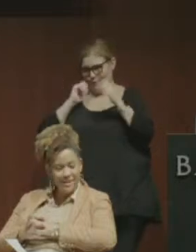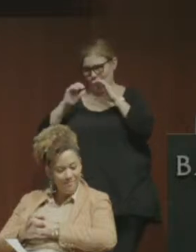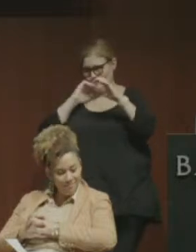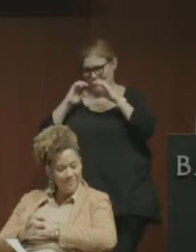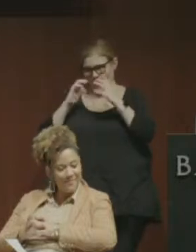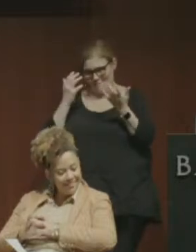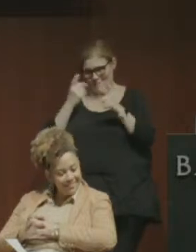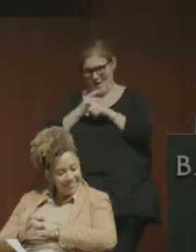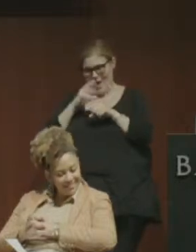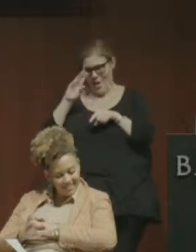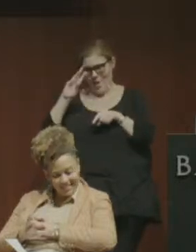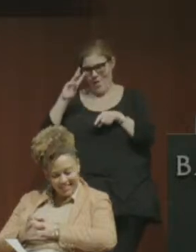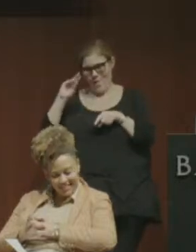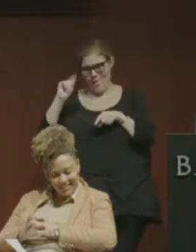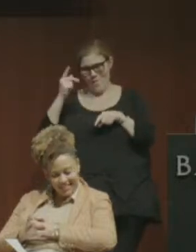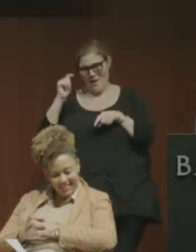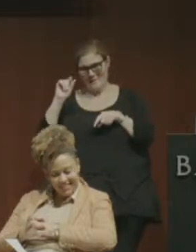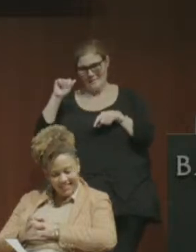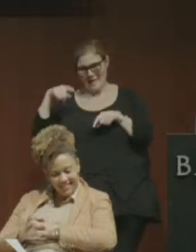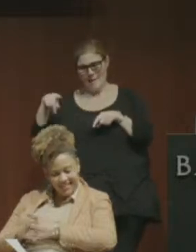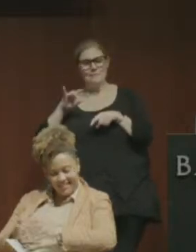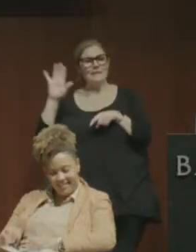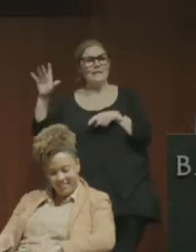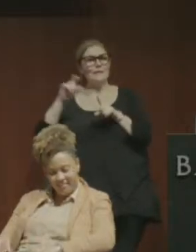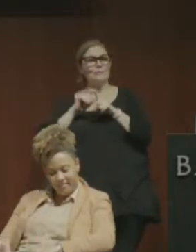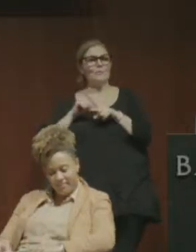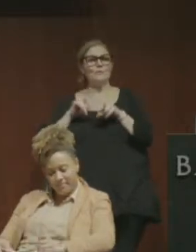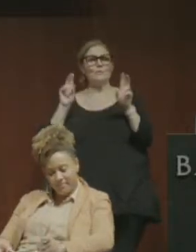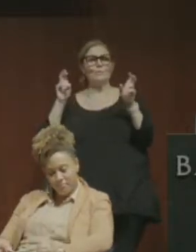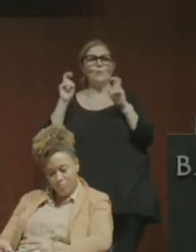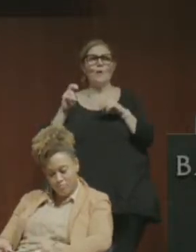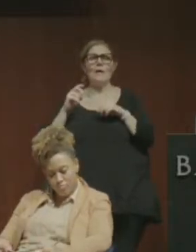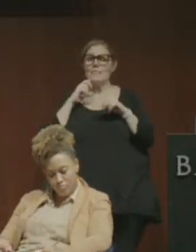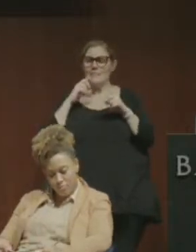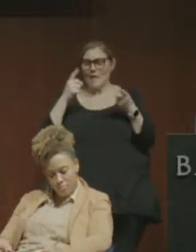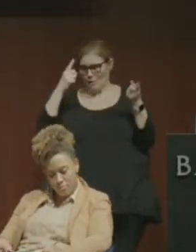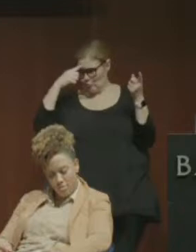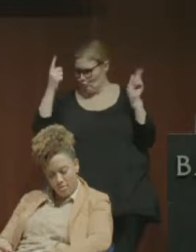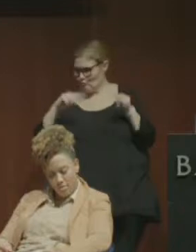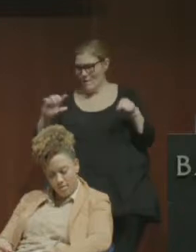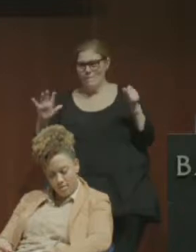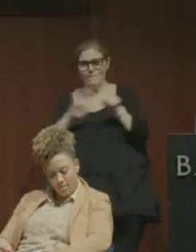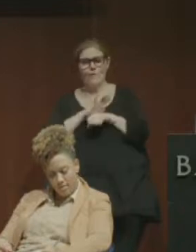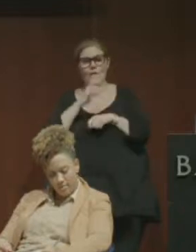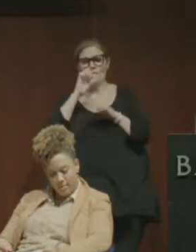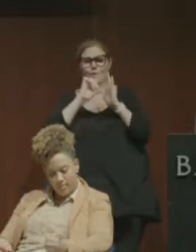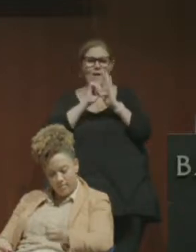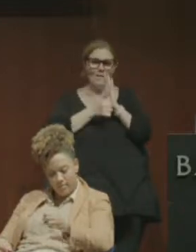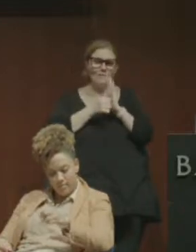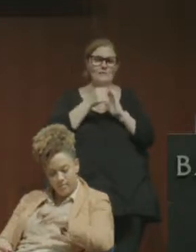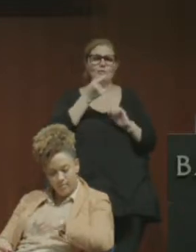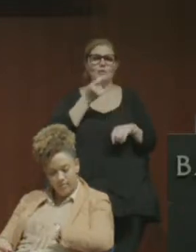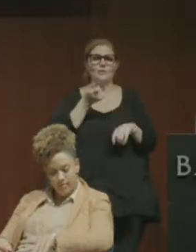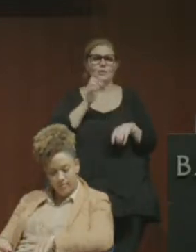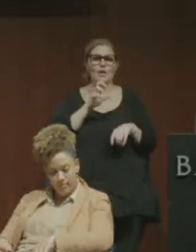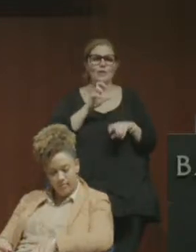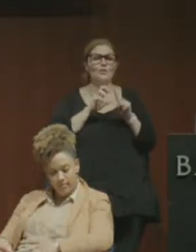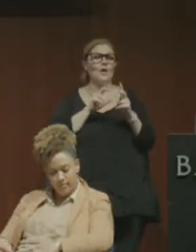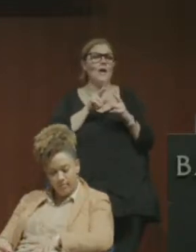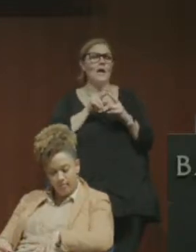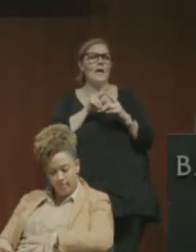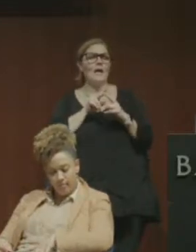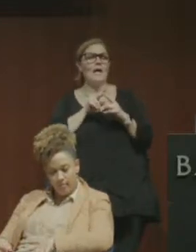right? And he confirmed to me that, in his words, quote, there was unanimous agreement for emphasis on gender, either